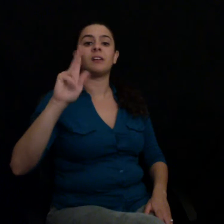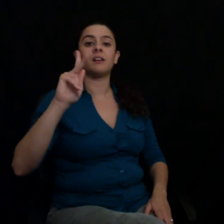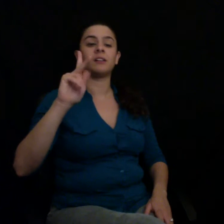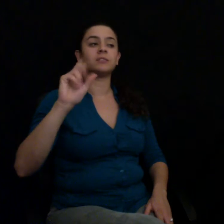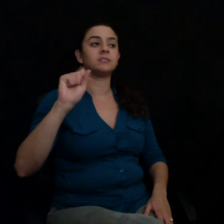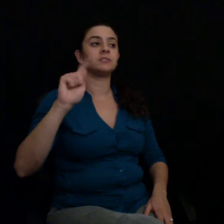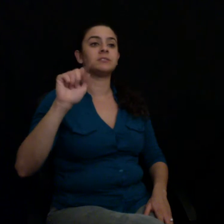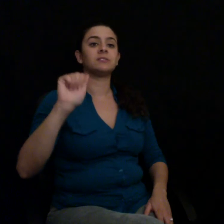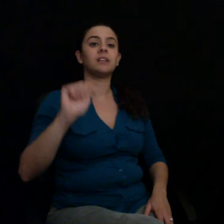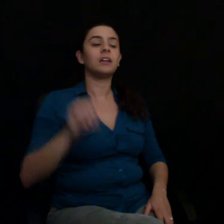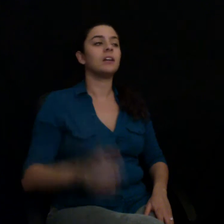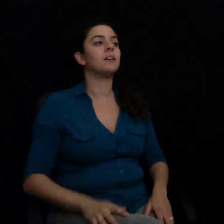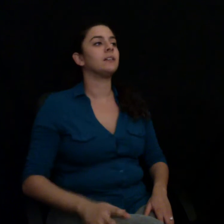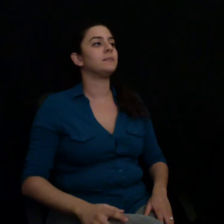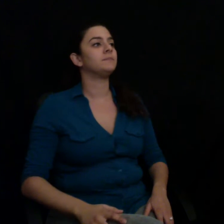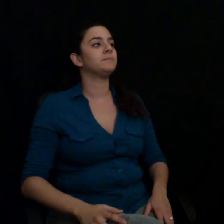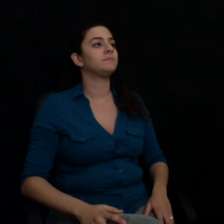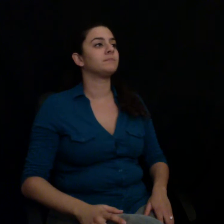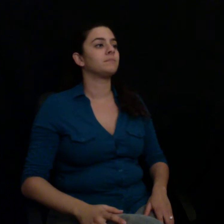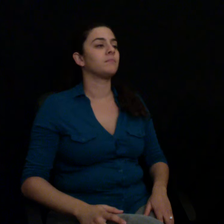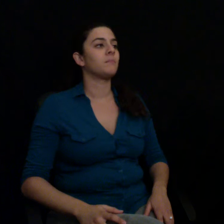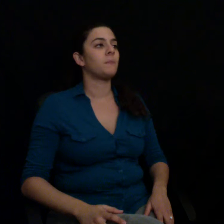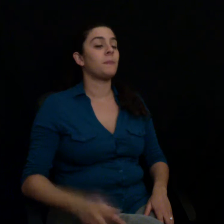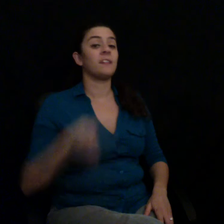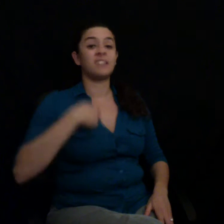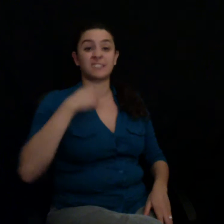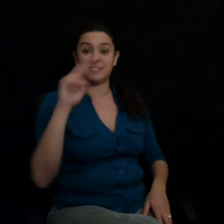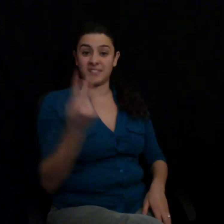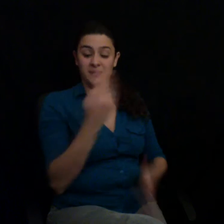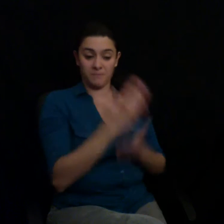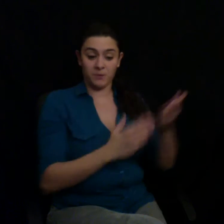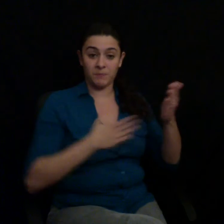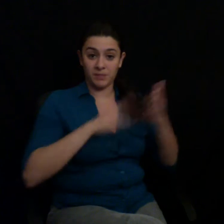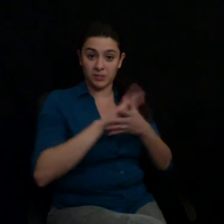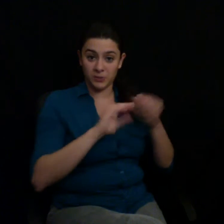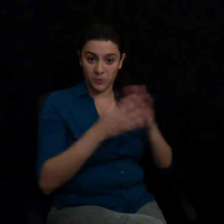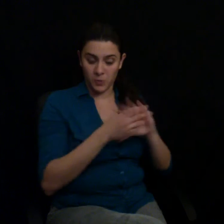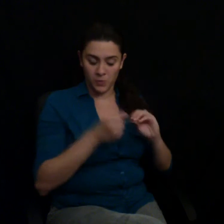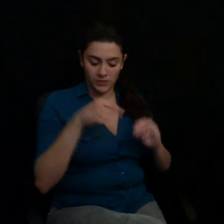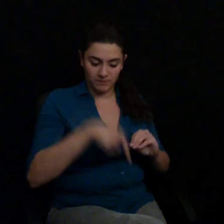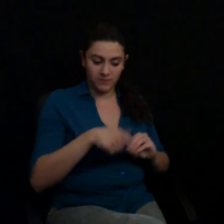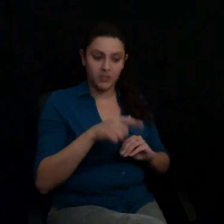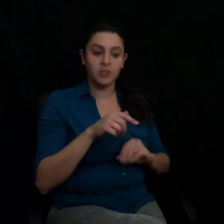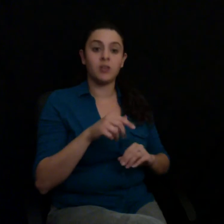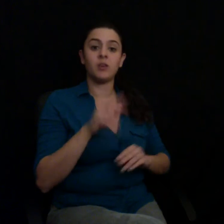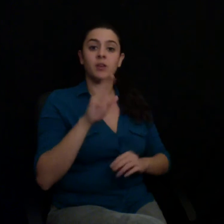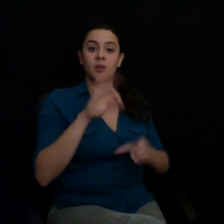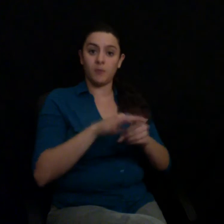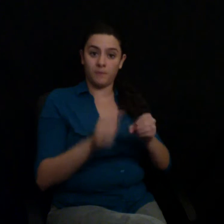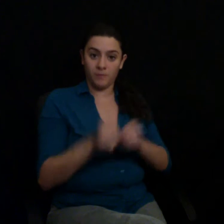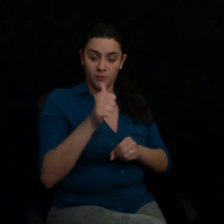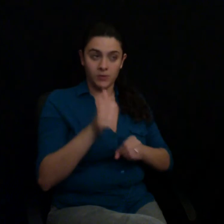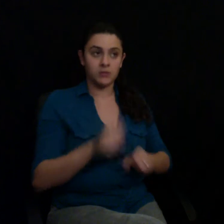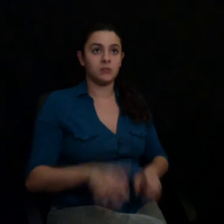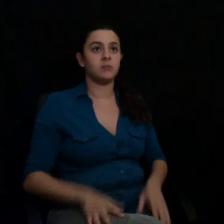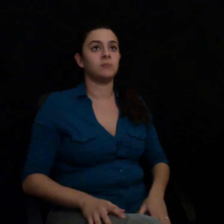the second part of my story on the Upvoted podcast. Before we get any further, it is difficult to get great audio quality. No matter